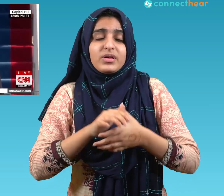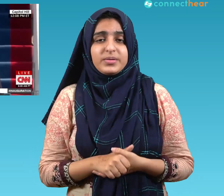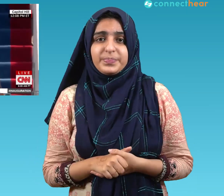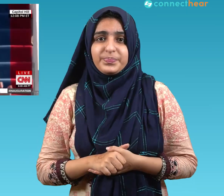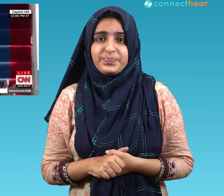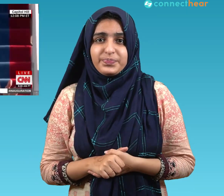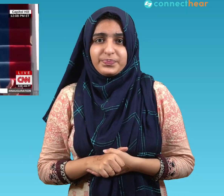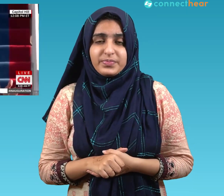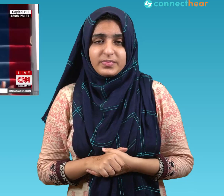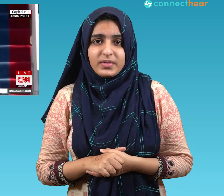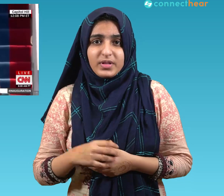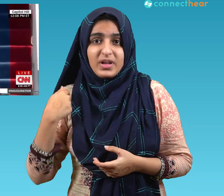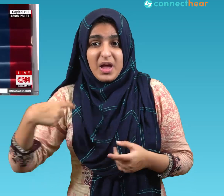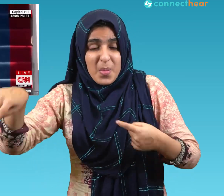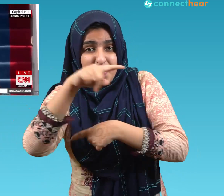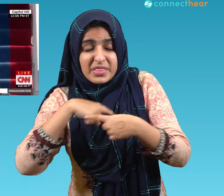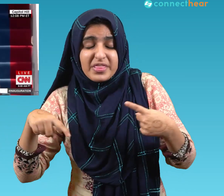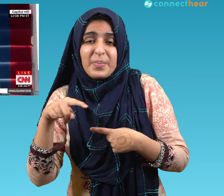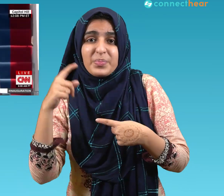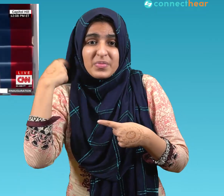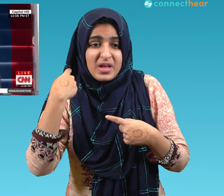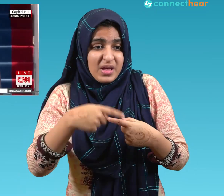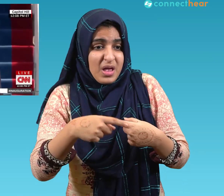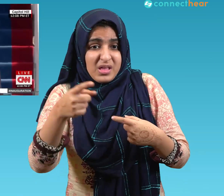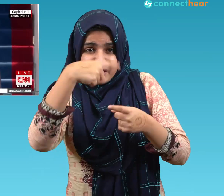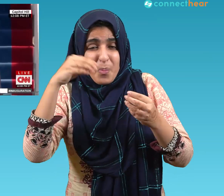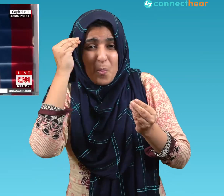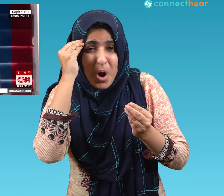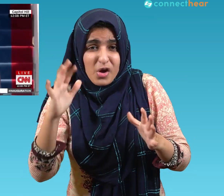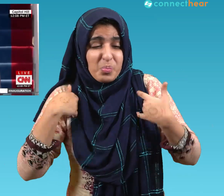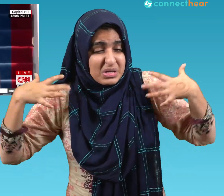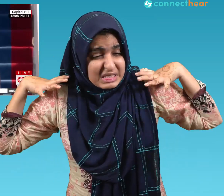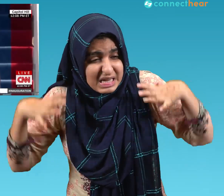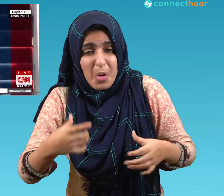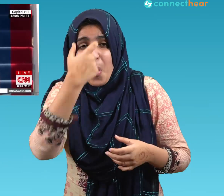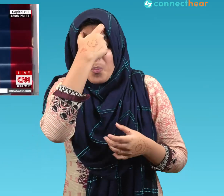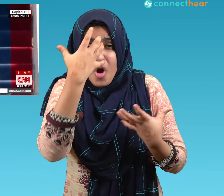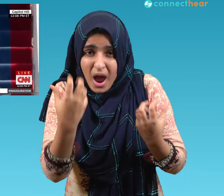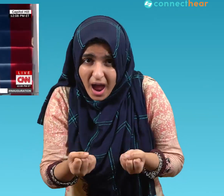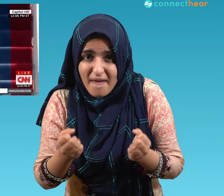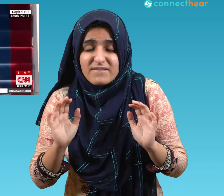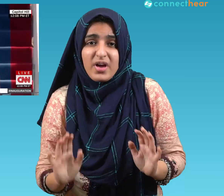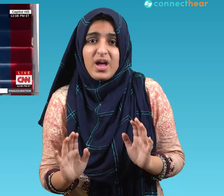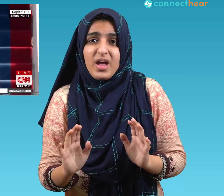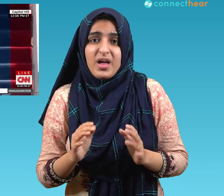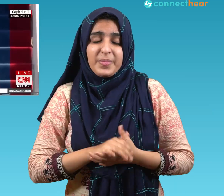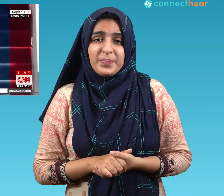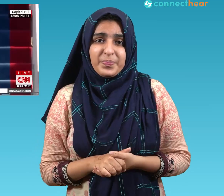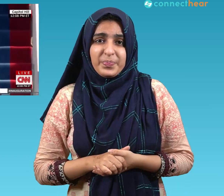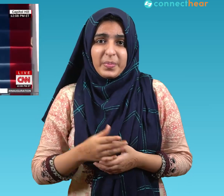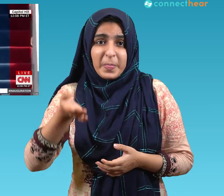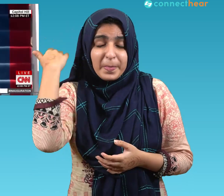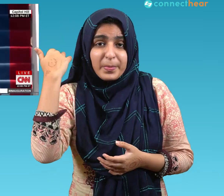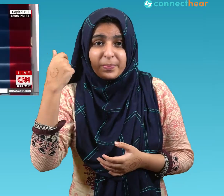Look, you all know we've been through so much in this nation. And in my first act as president, I'd like to